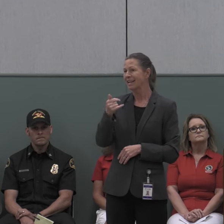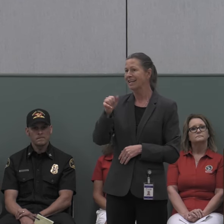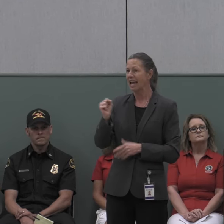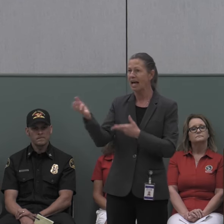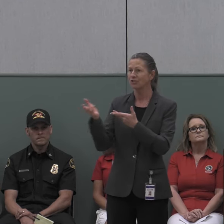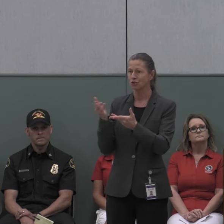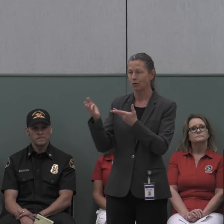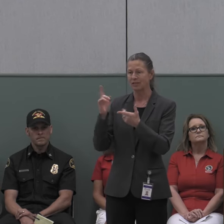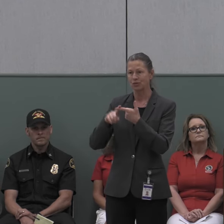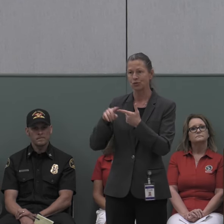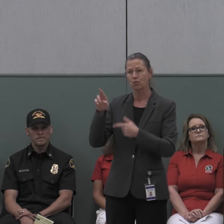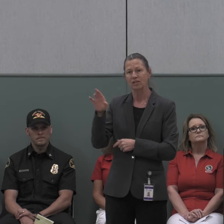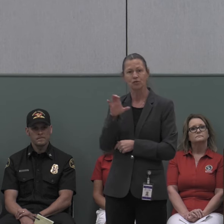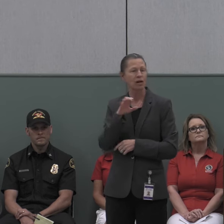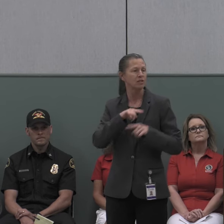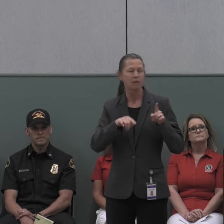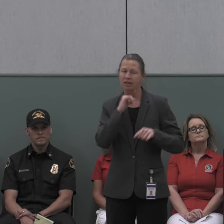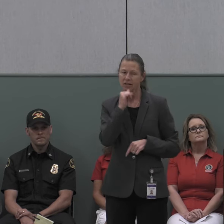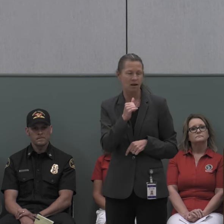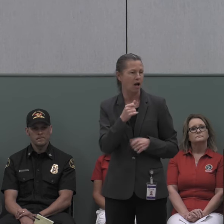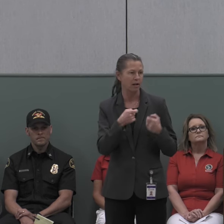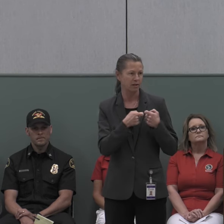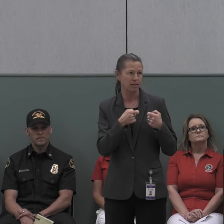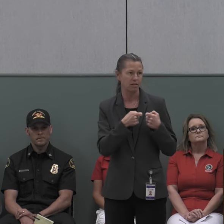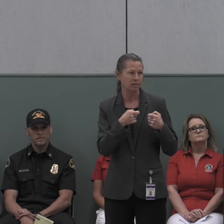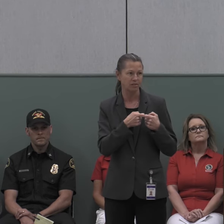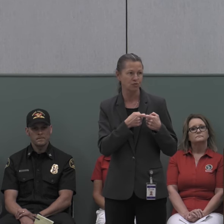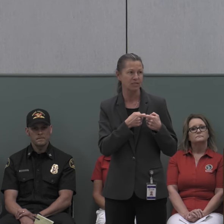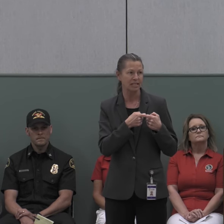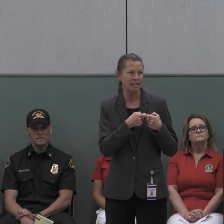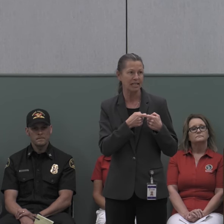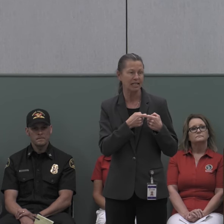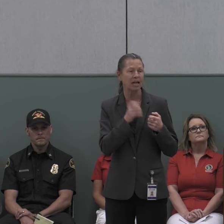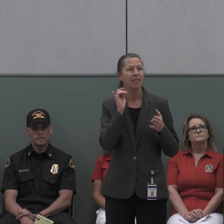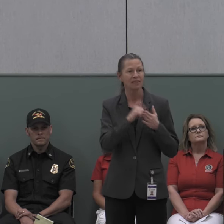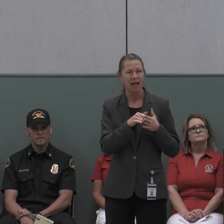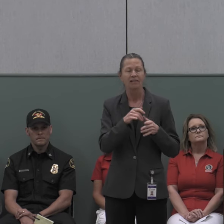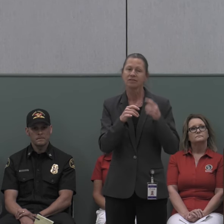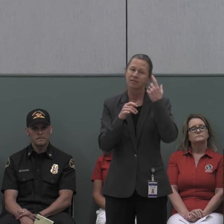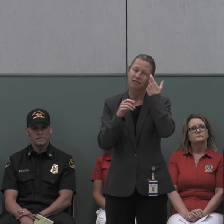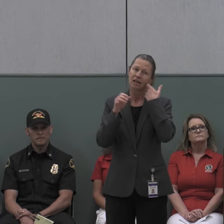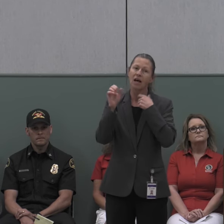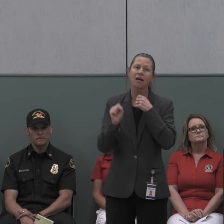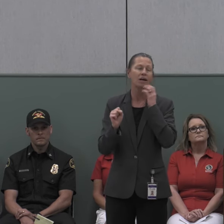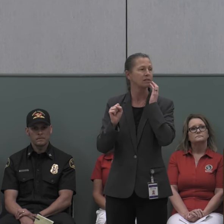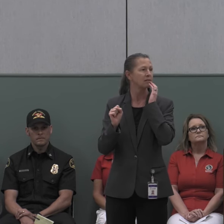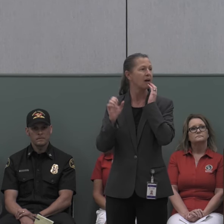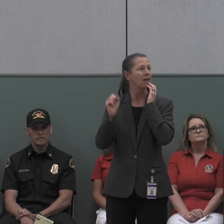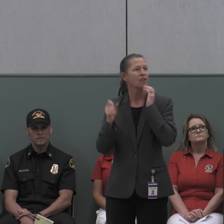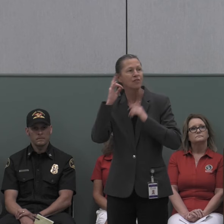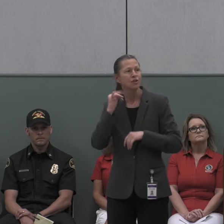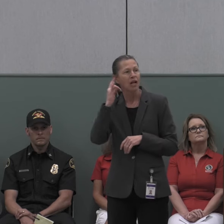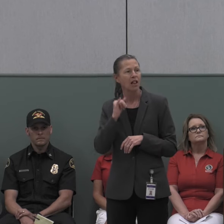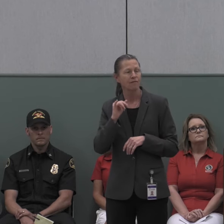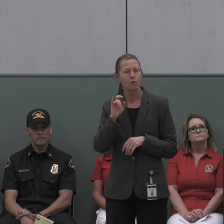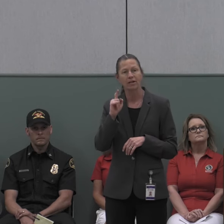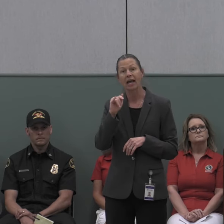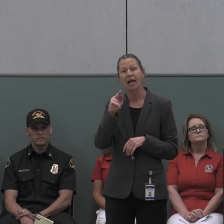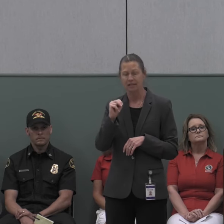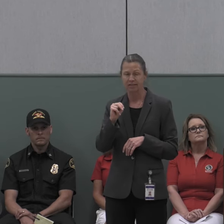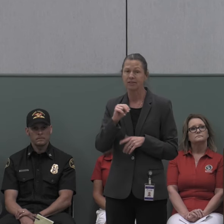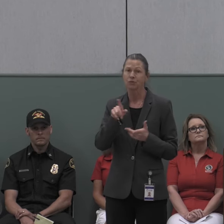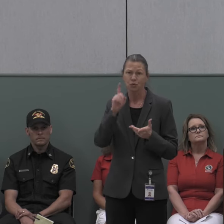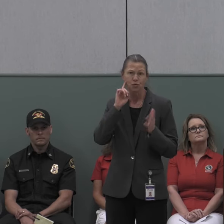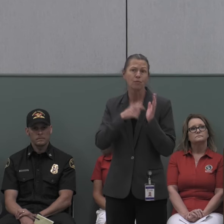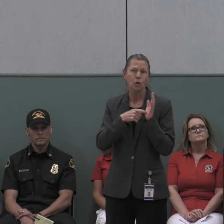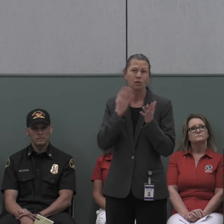the electric services in this territory. It's Southern Cal Edison, who I'm sure you've noticed been up here doing an amazing job as